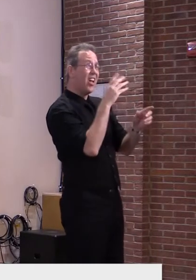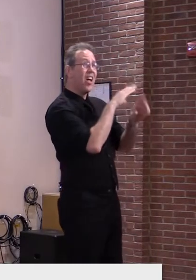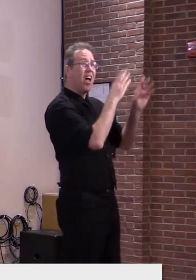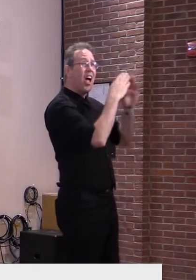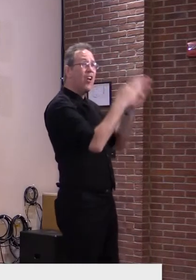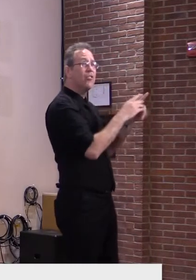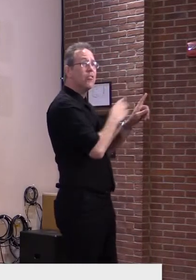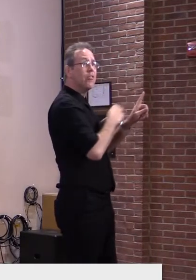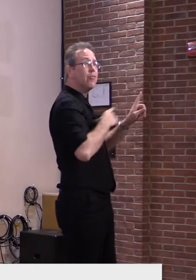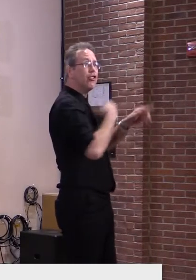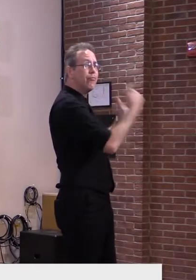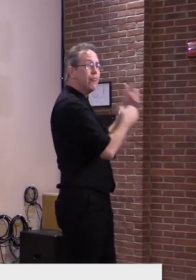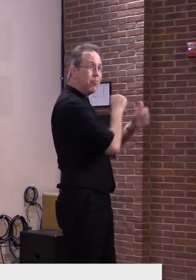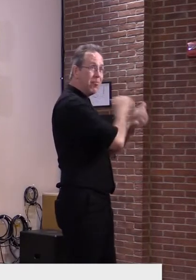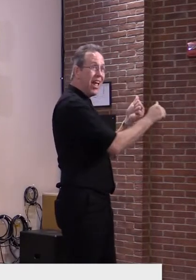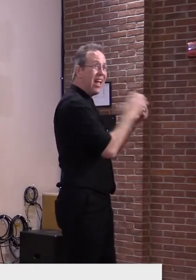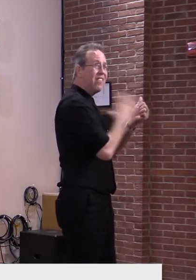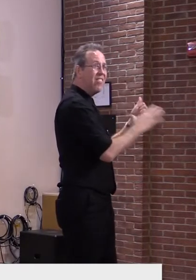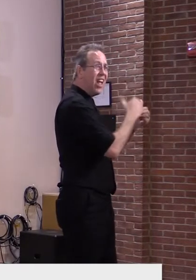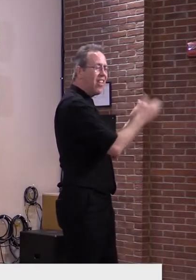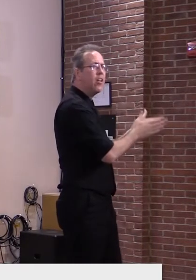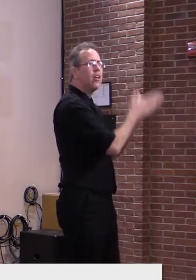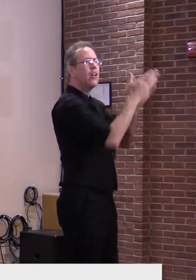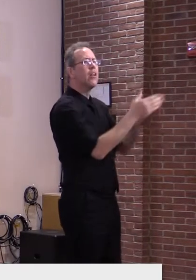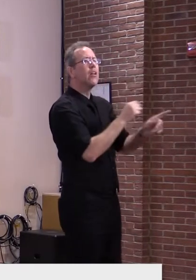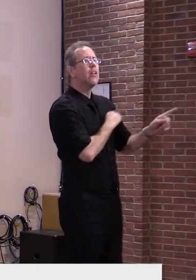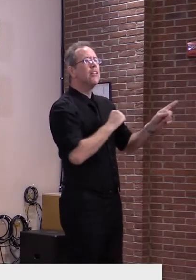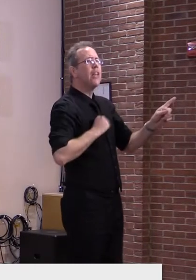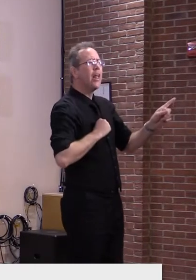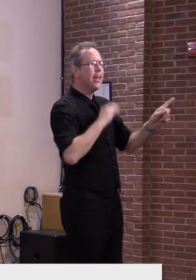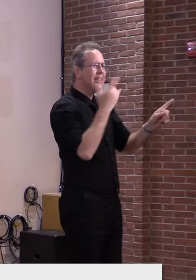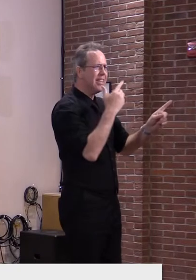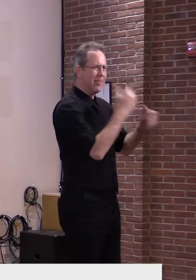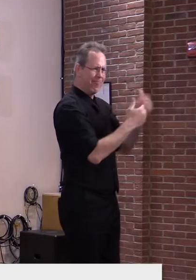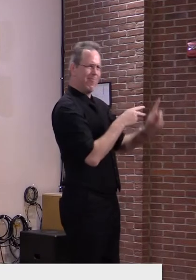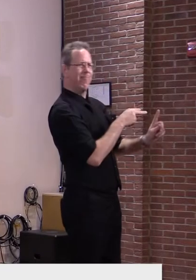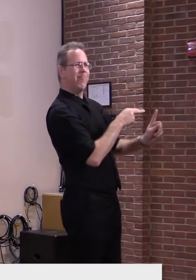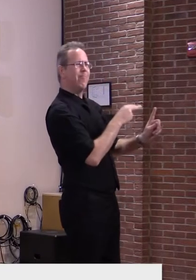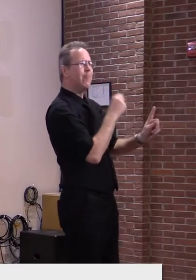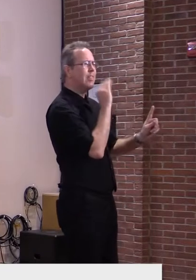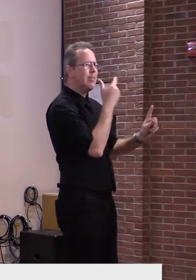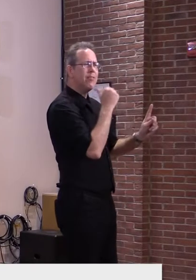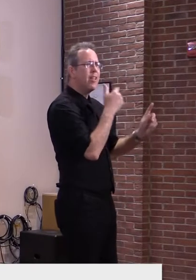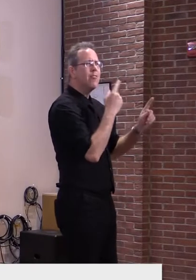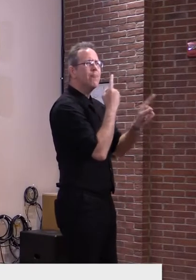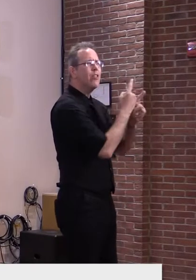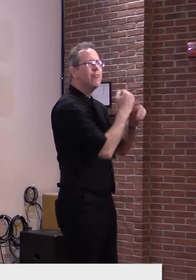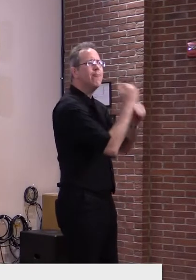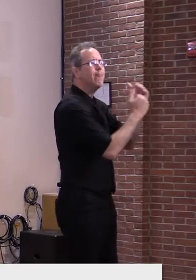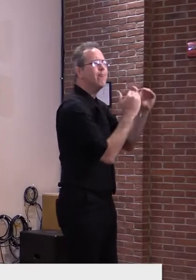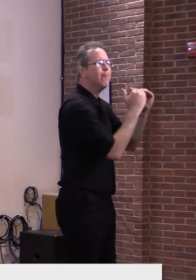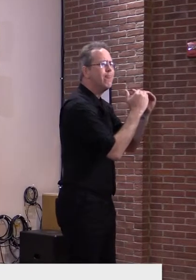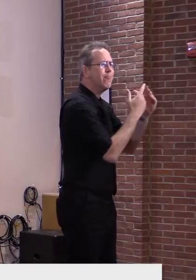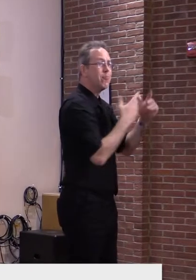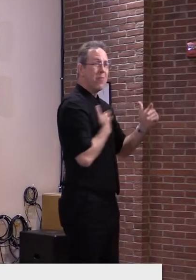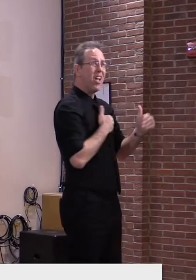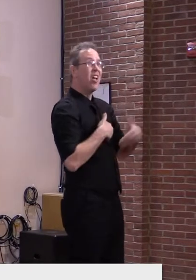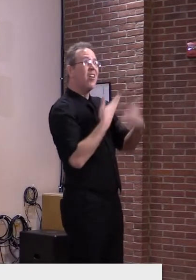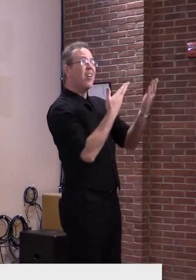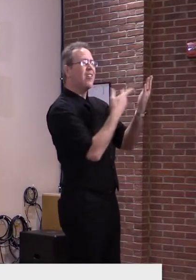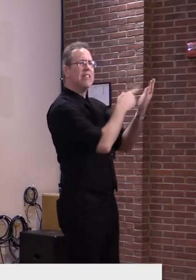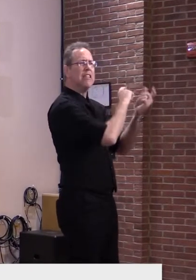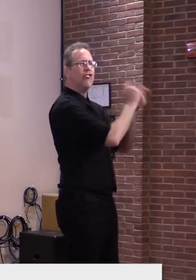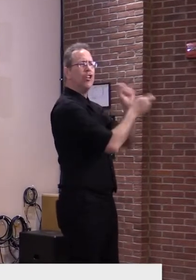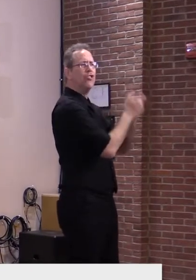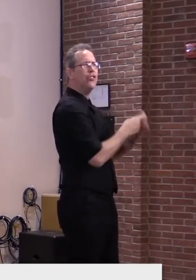better and comes closer to the budget I proposed, there are still some major differences.